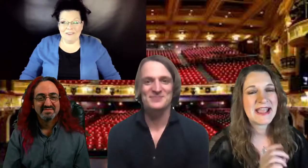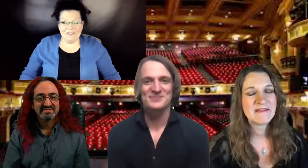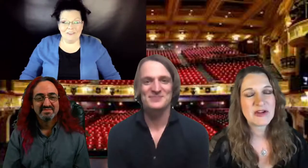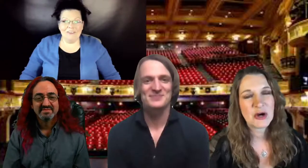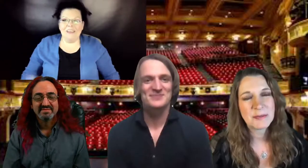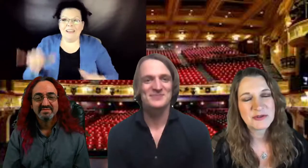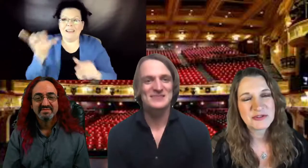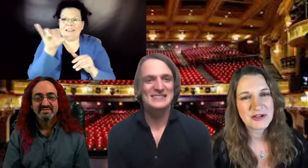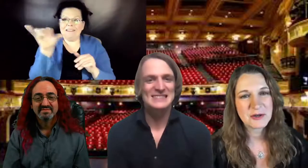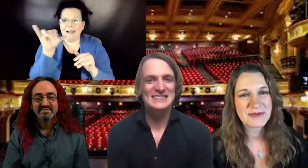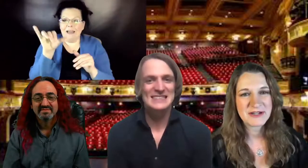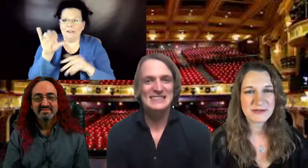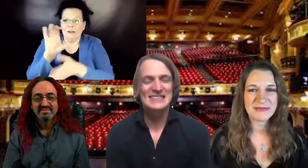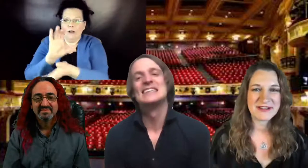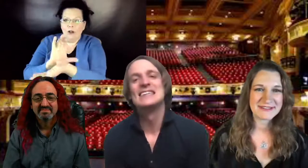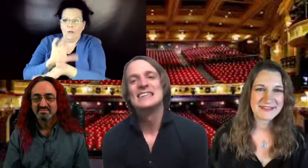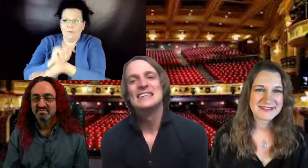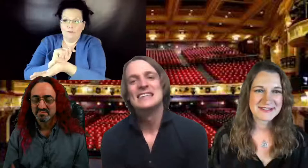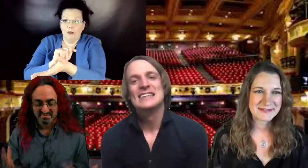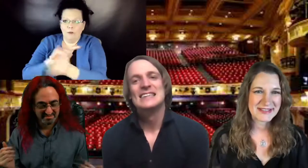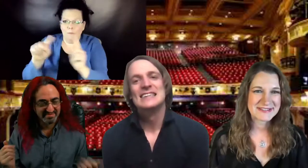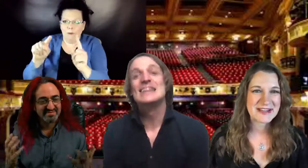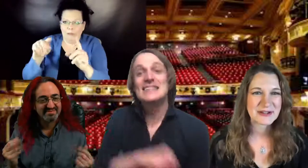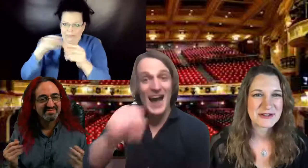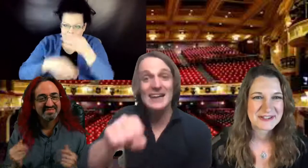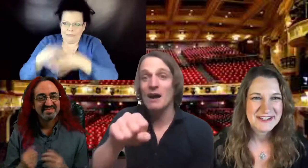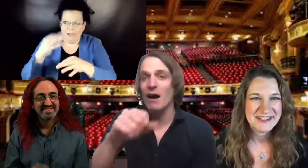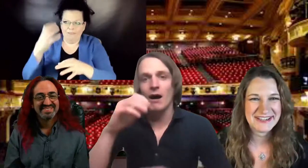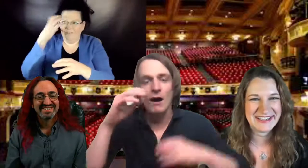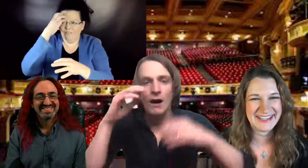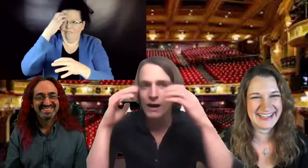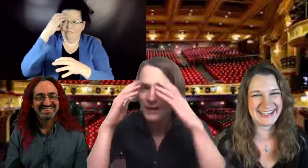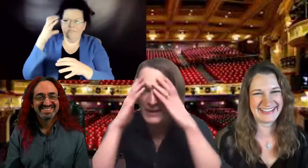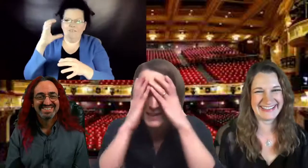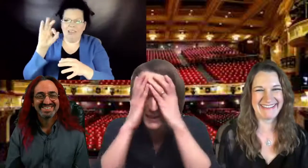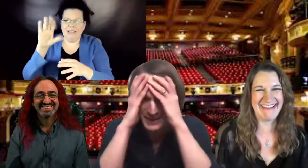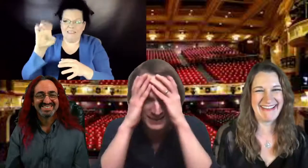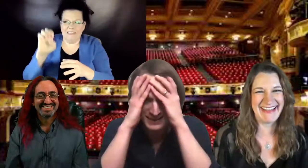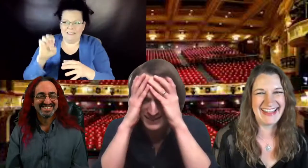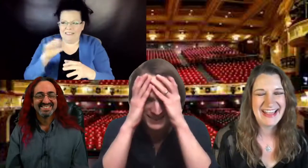It's like having carpal tunnel, but in your face. That's not good.